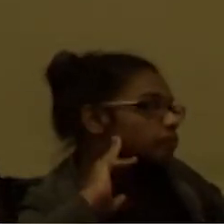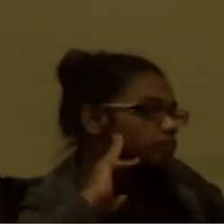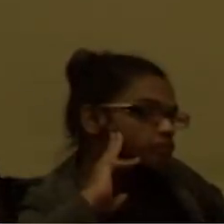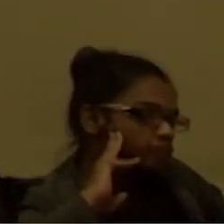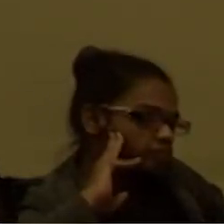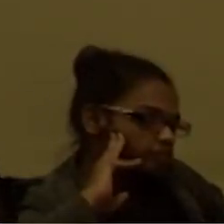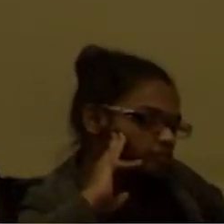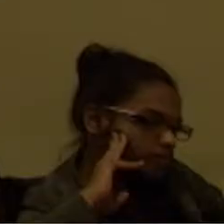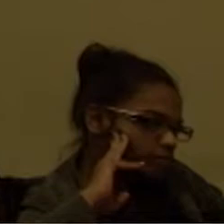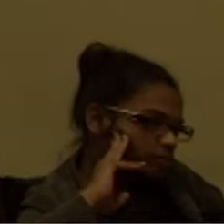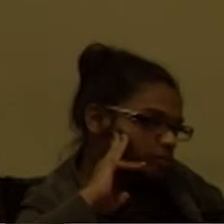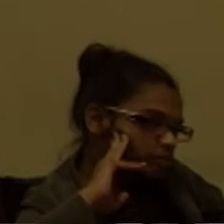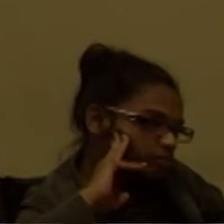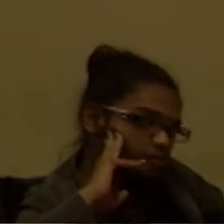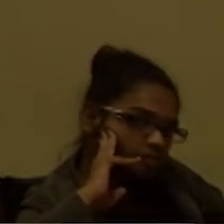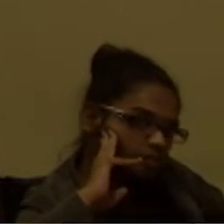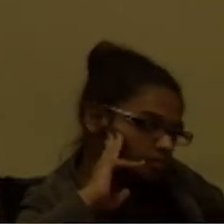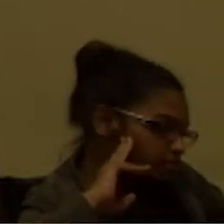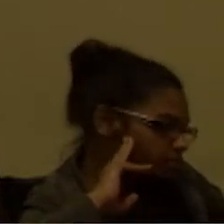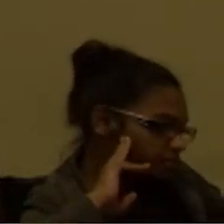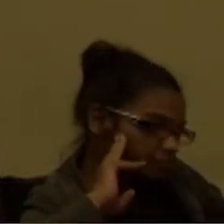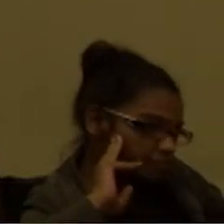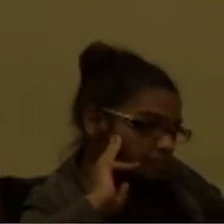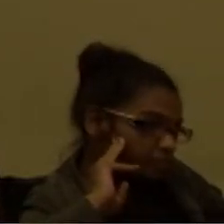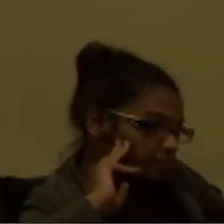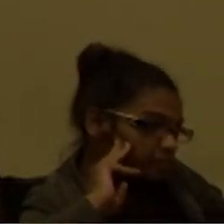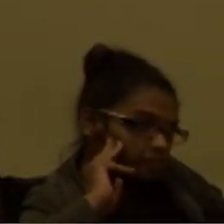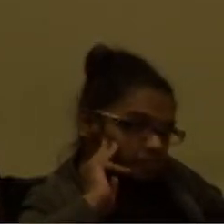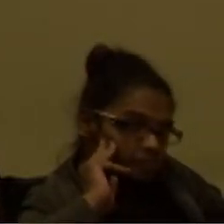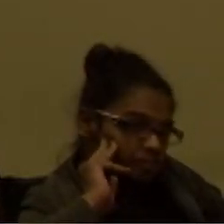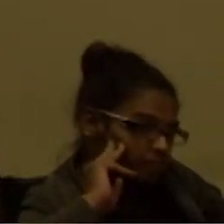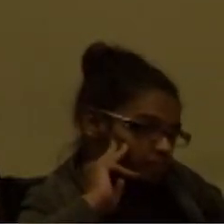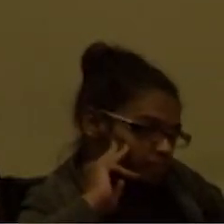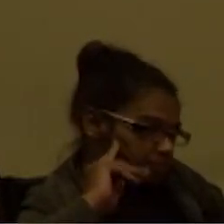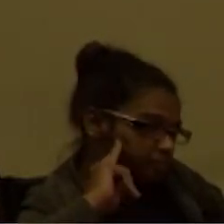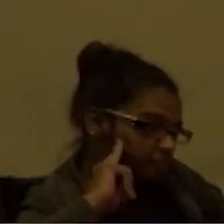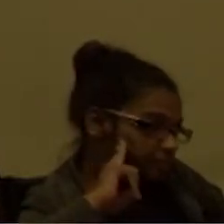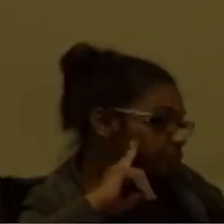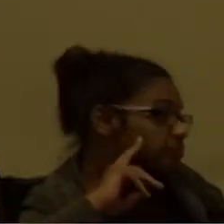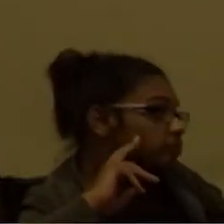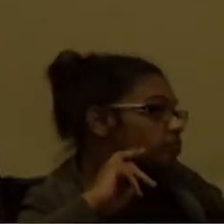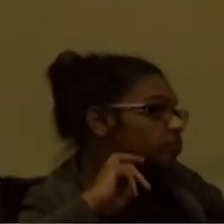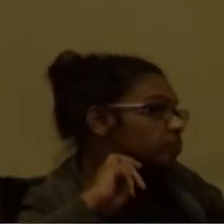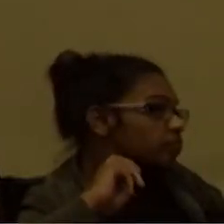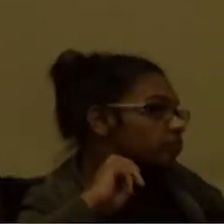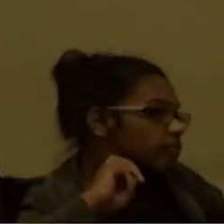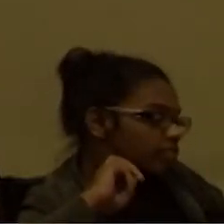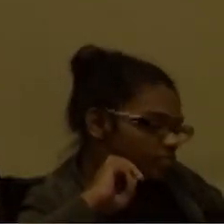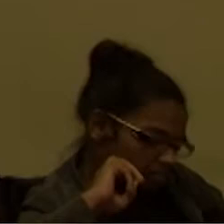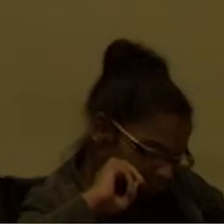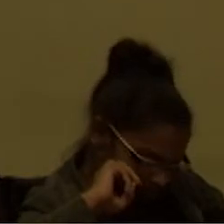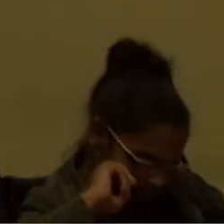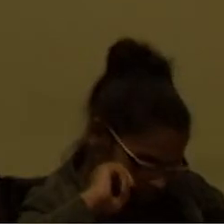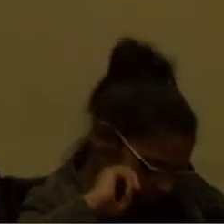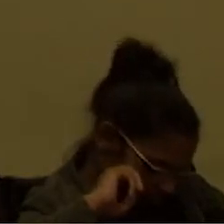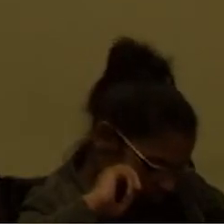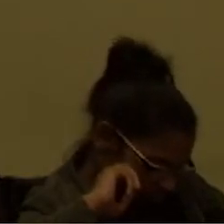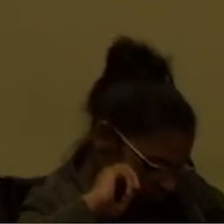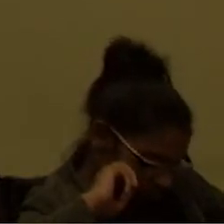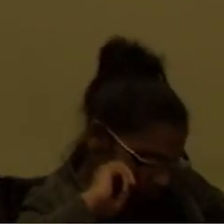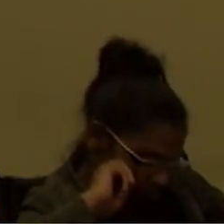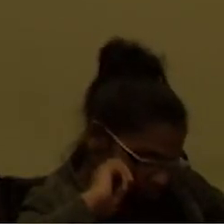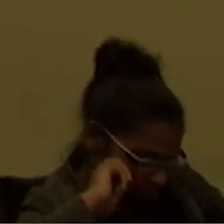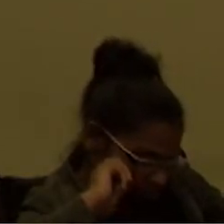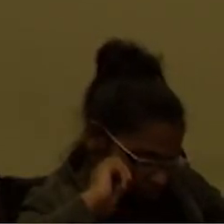that if, I think the language terminology is, if a person who is in your care